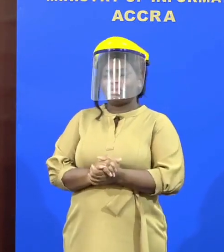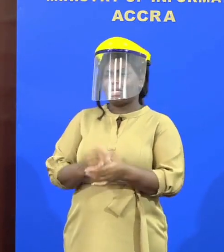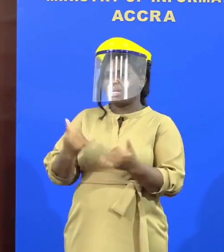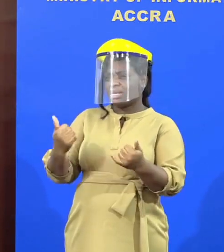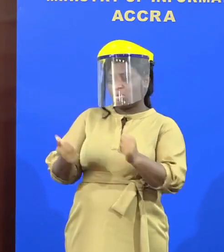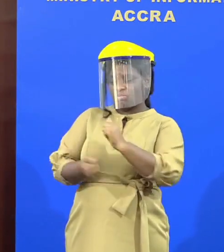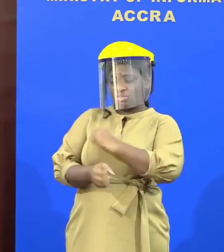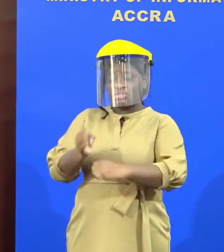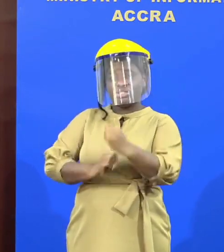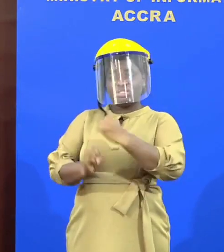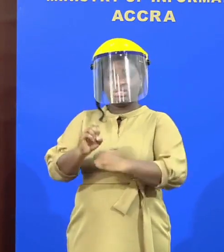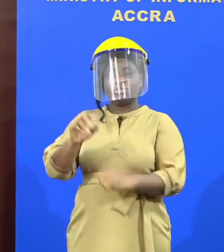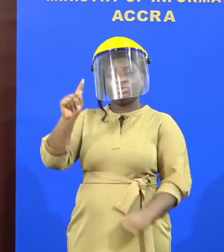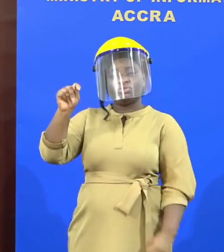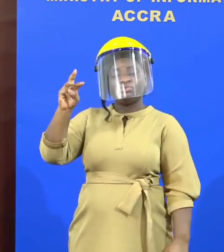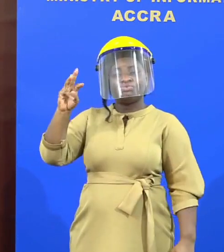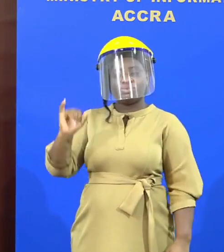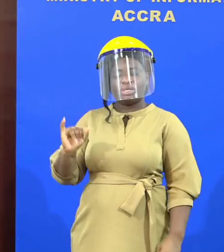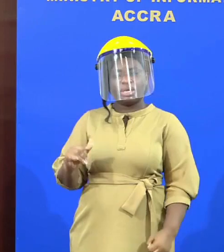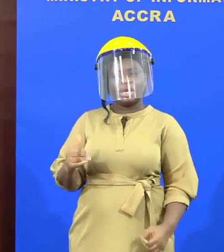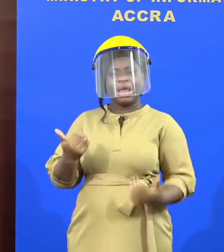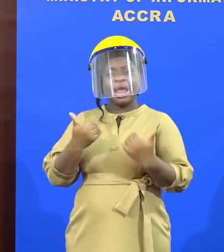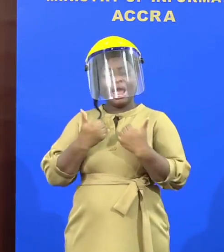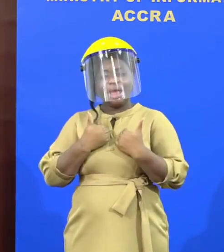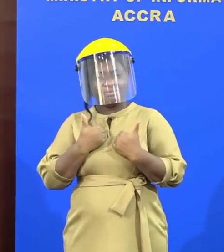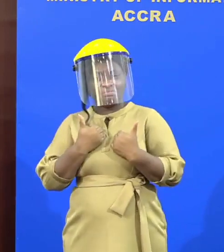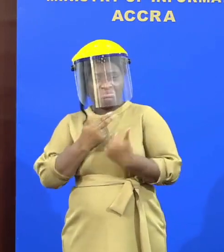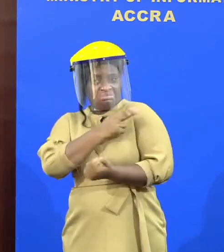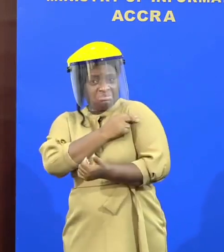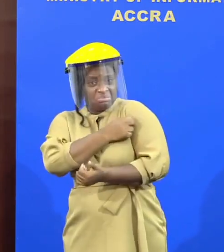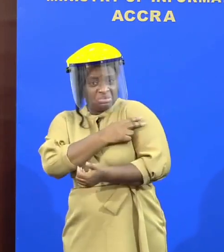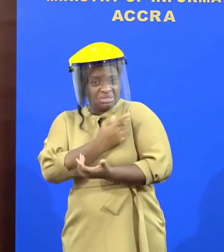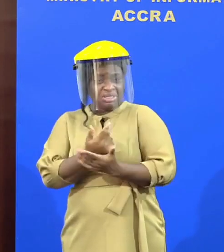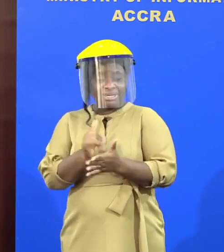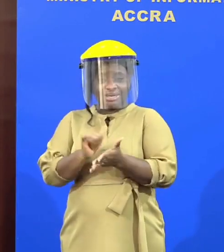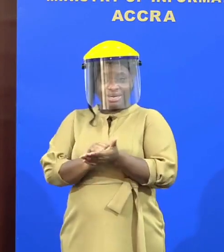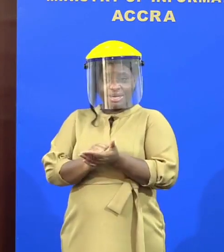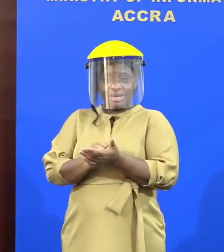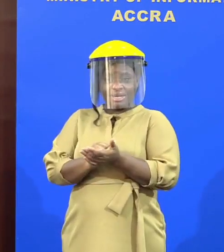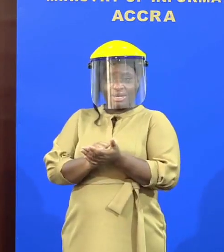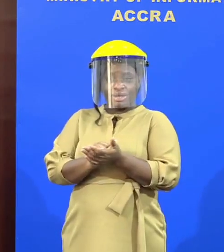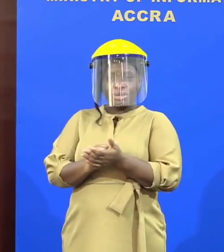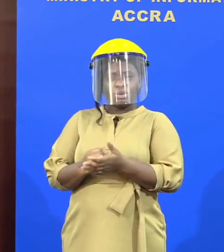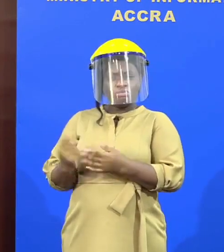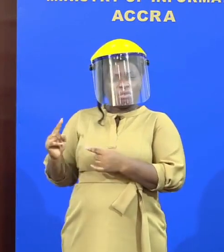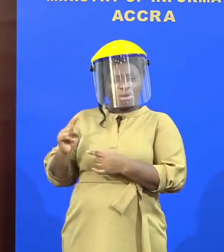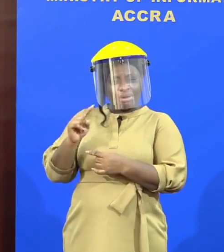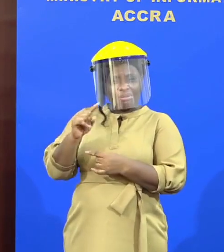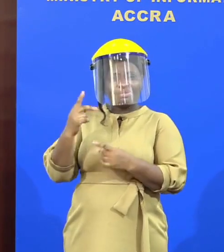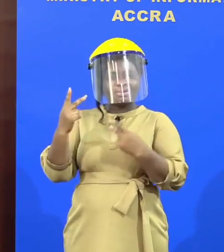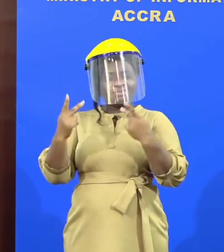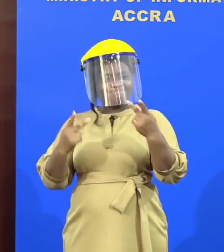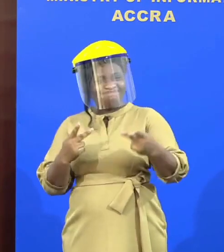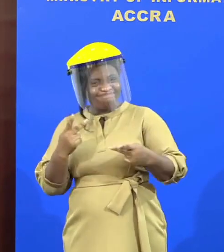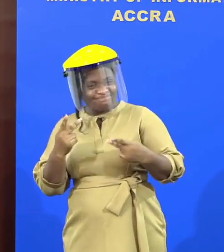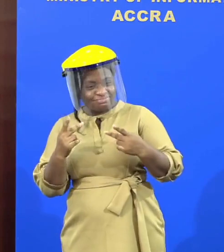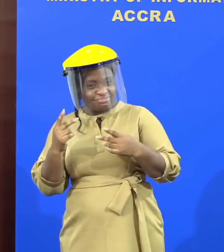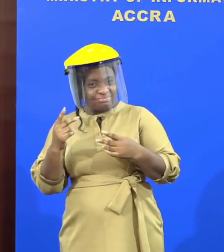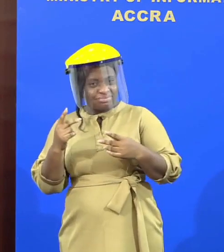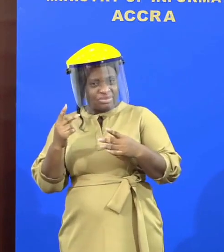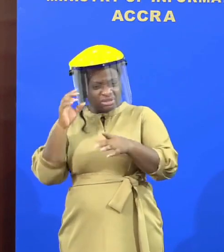your clinical, you're running, omunya COVID, omuhua tomono, omba miashomo. And to be you'll be a